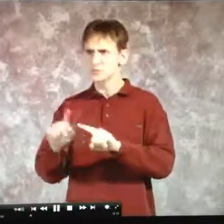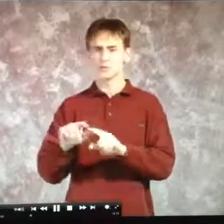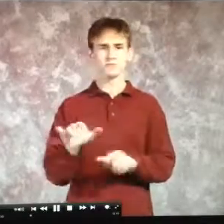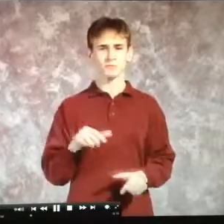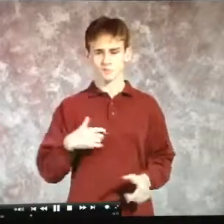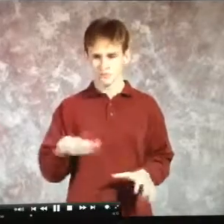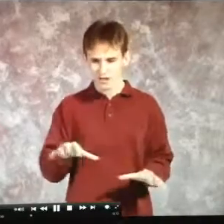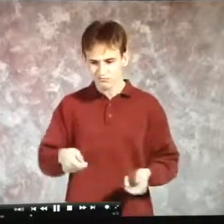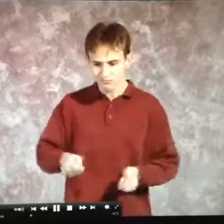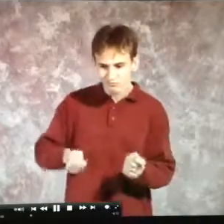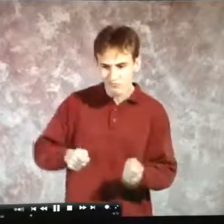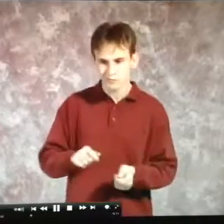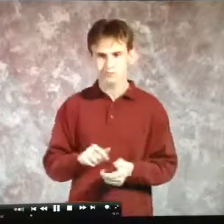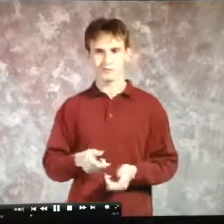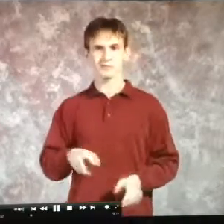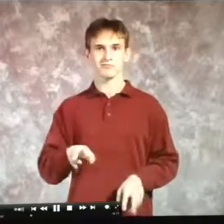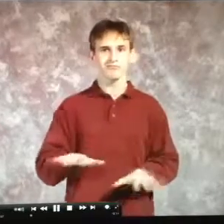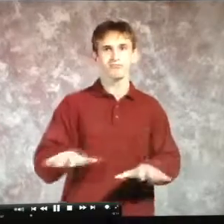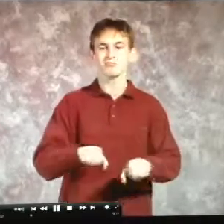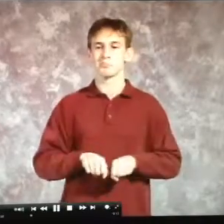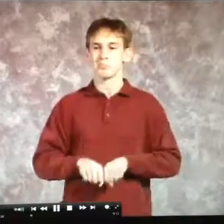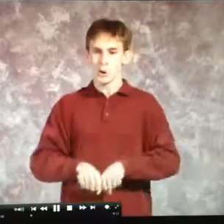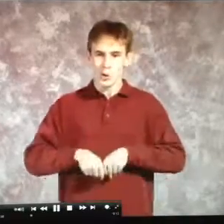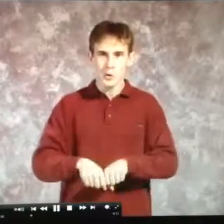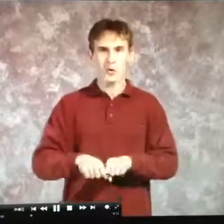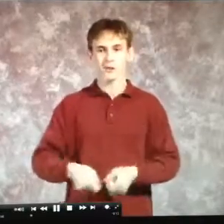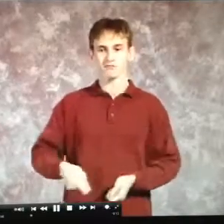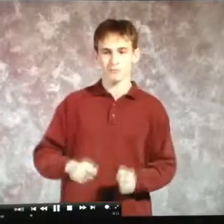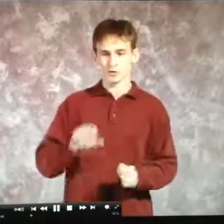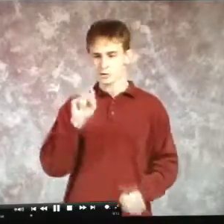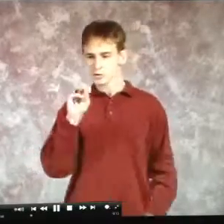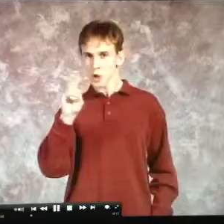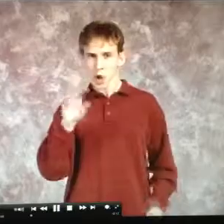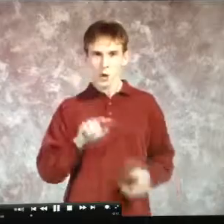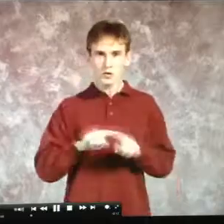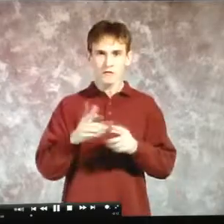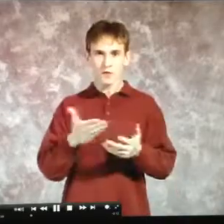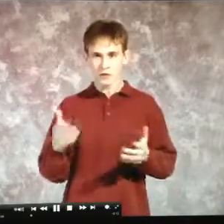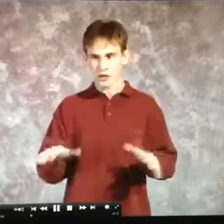we worked. We shoveled things and we mowed lawns, and